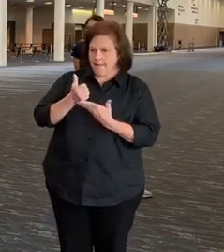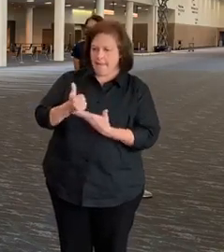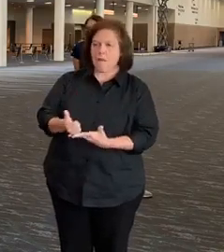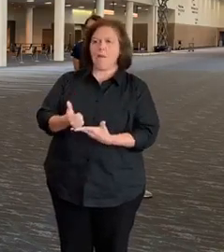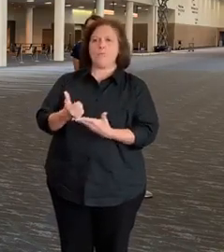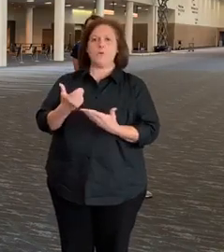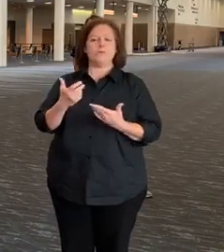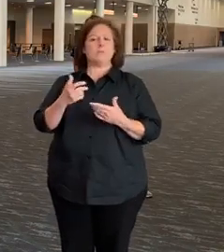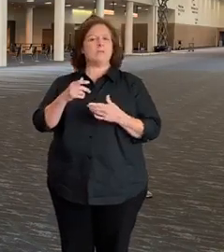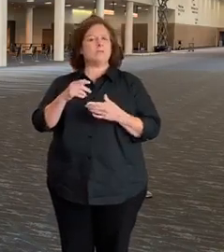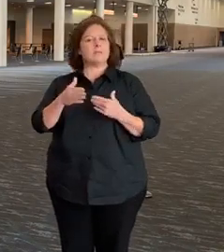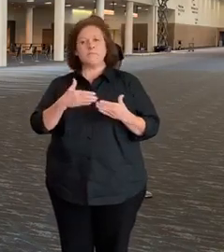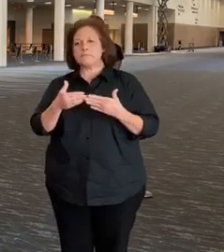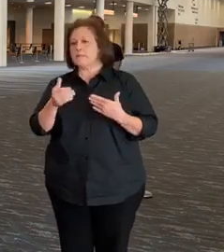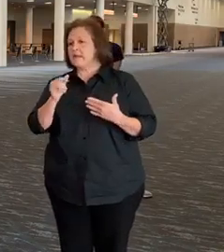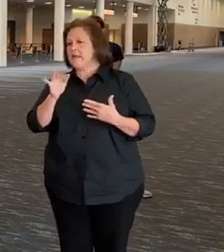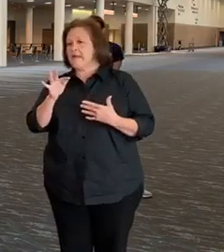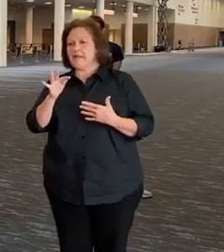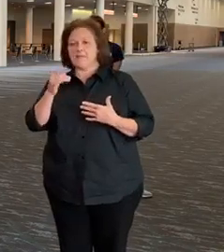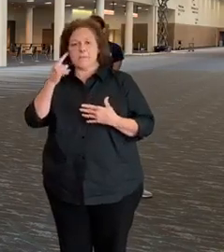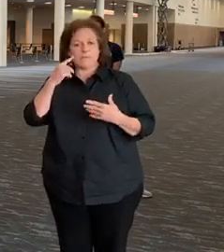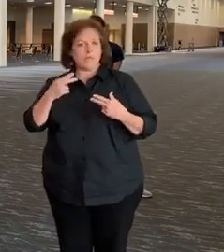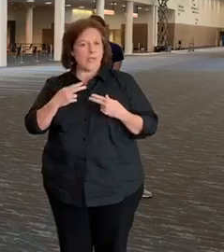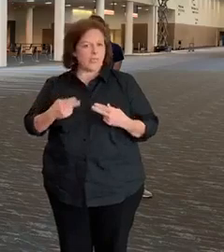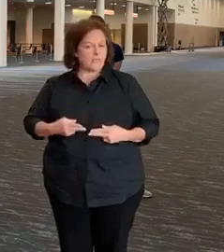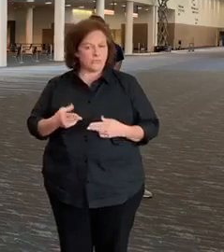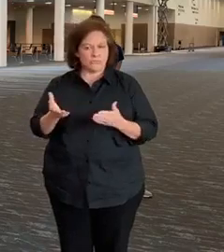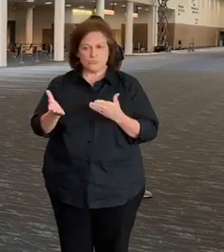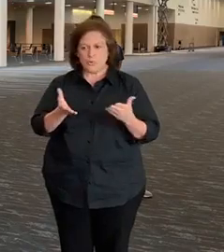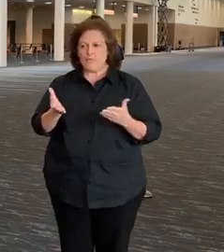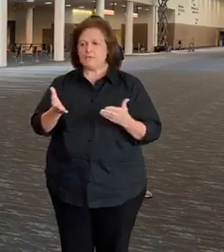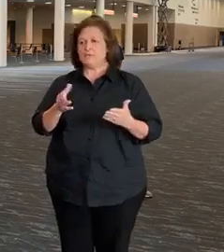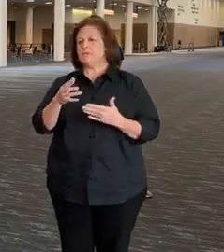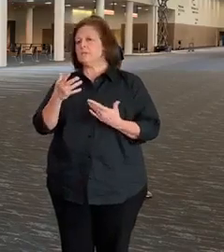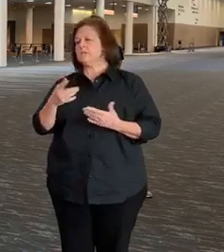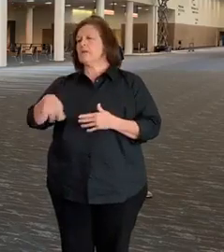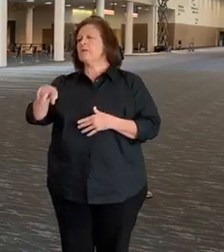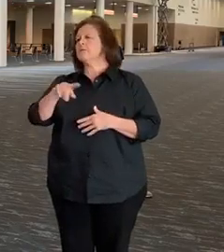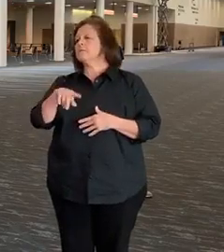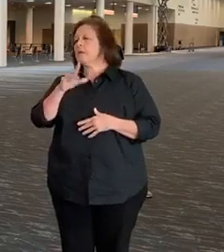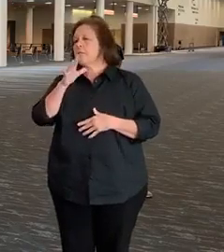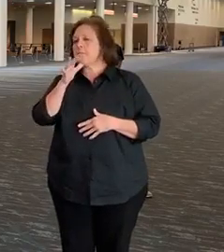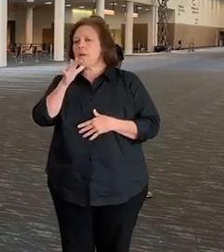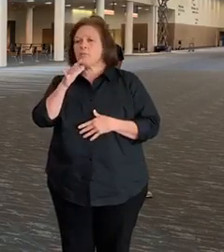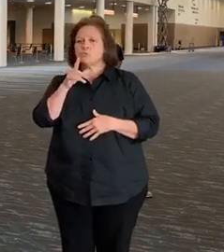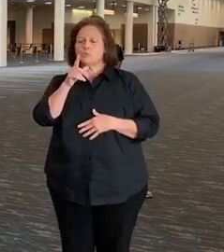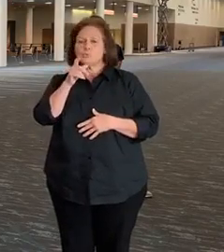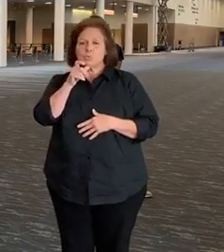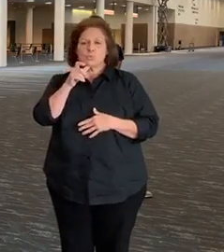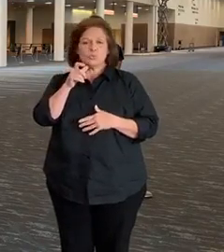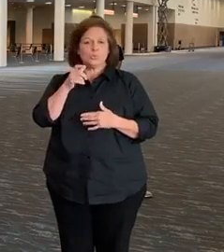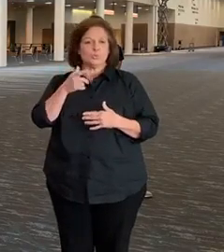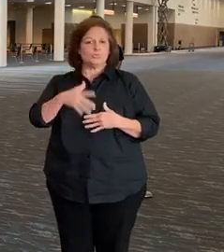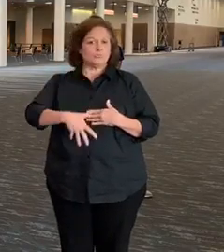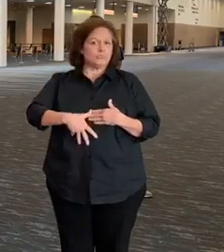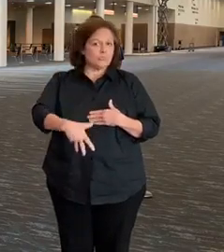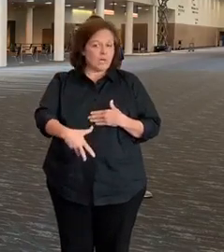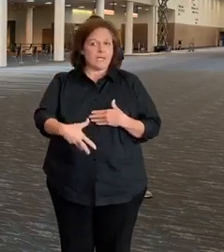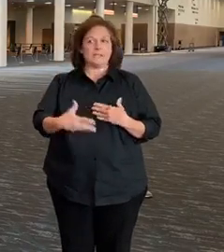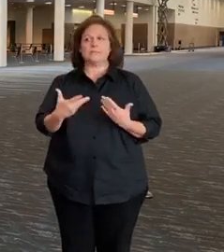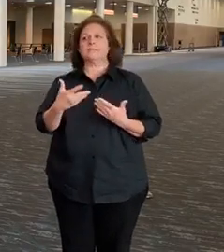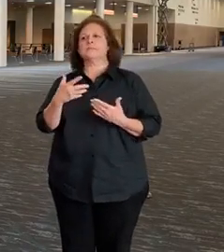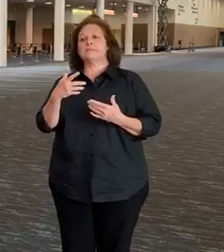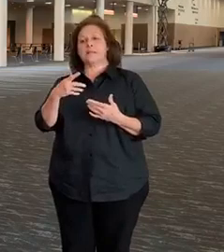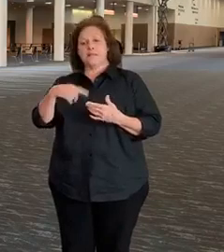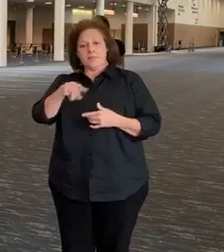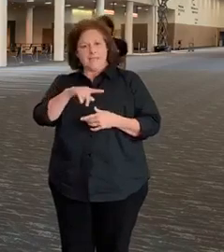relates to behavioral health services. And even our mothers who are currently expecting have been able